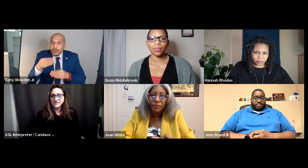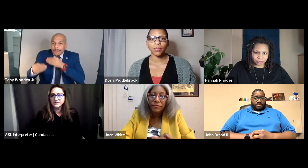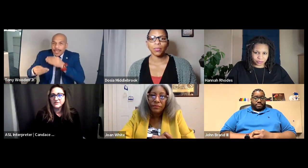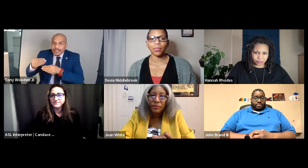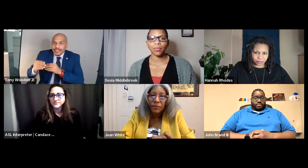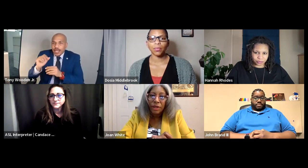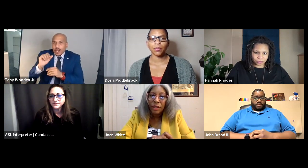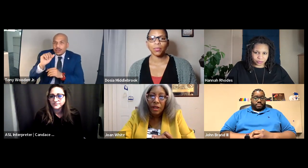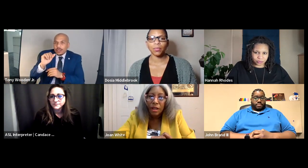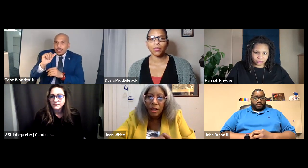Excuse me.